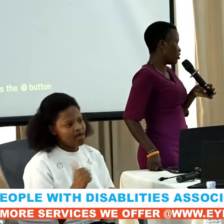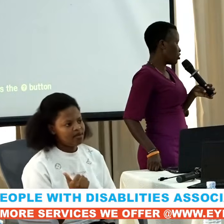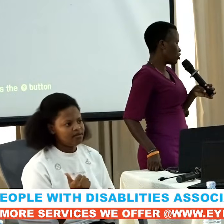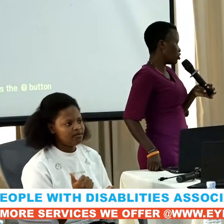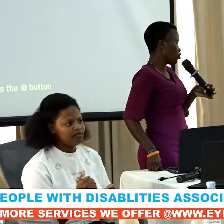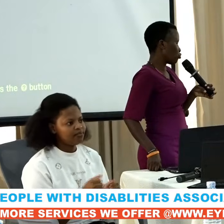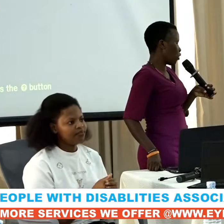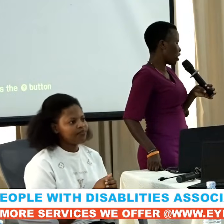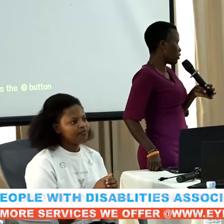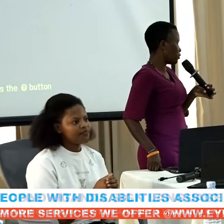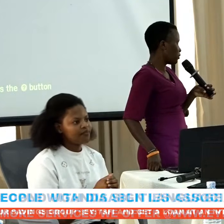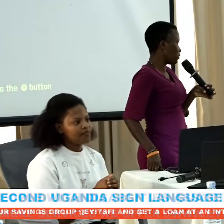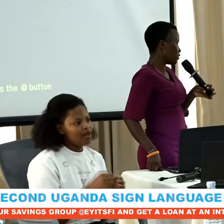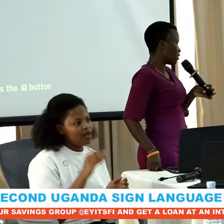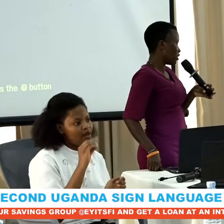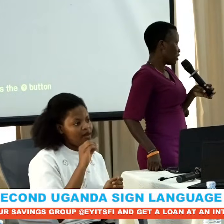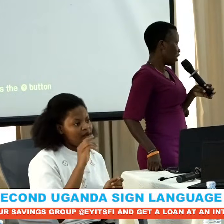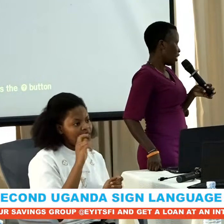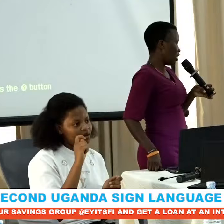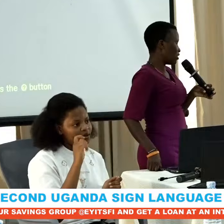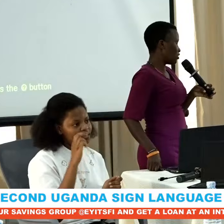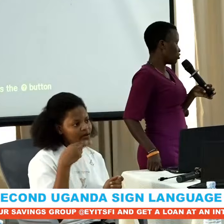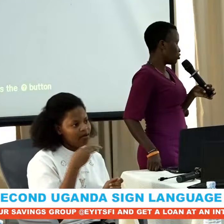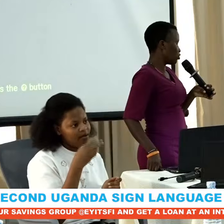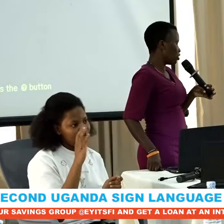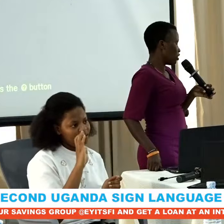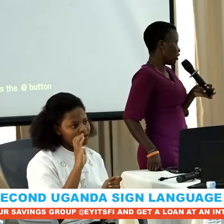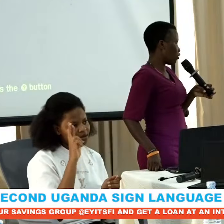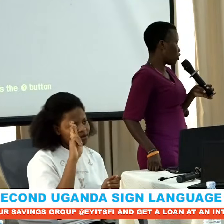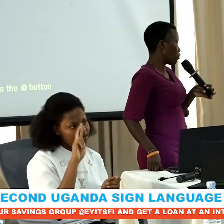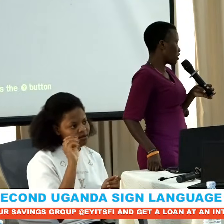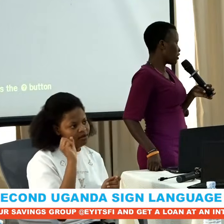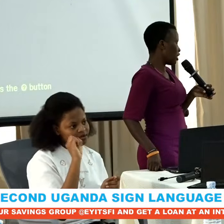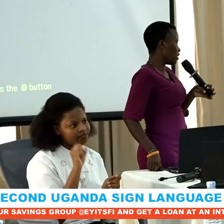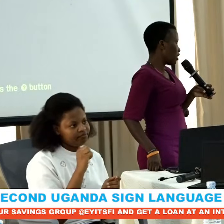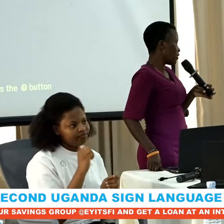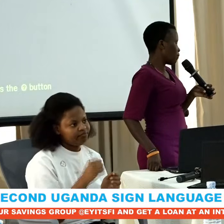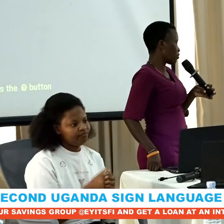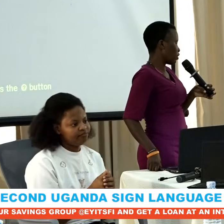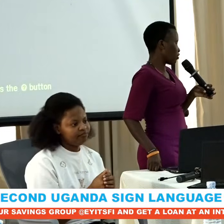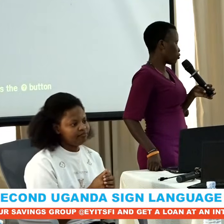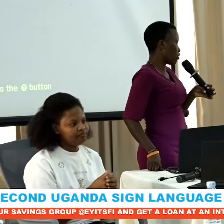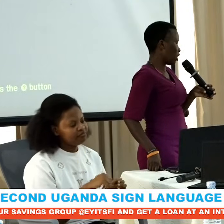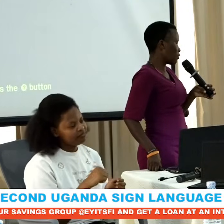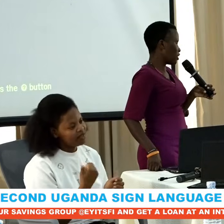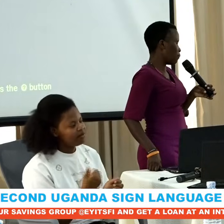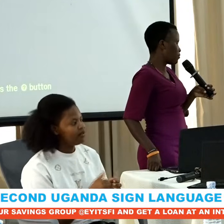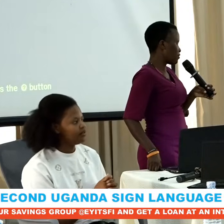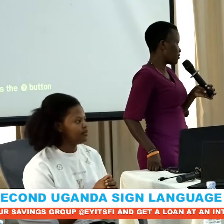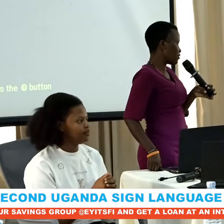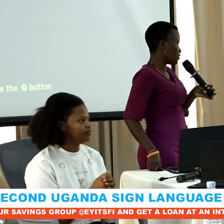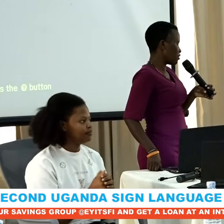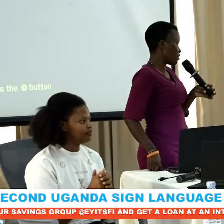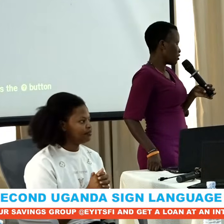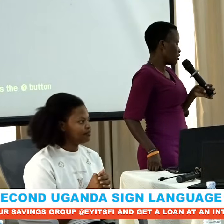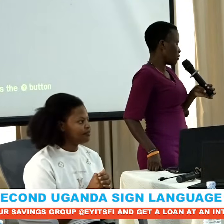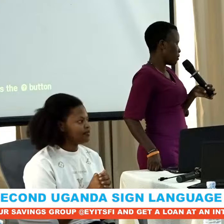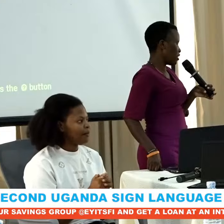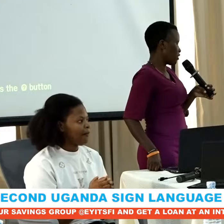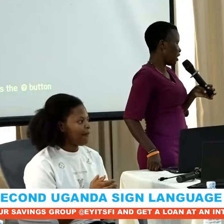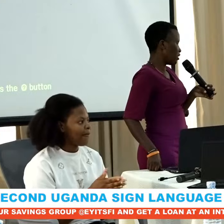person is well, and the following day the person has got a relapse.